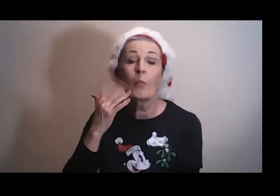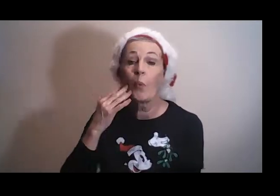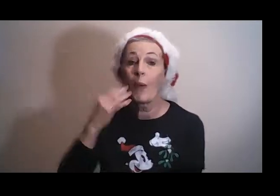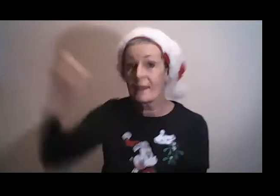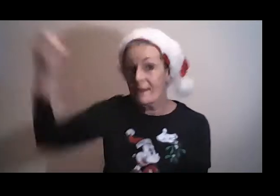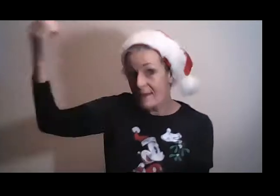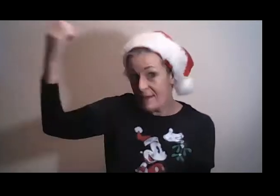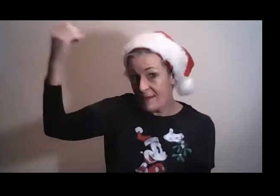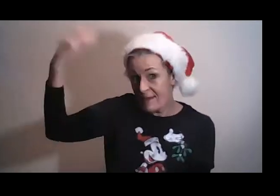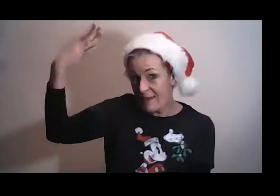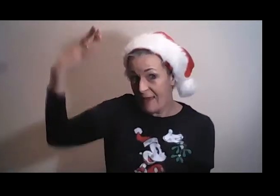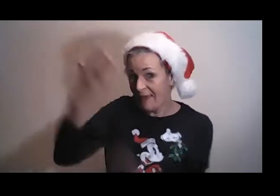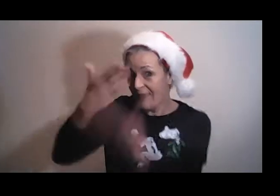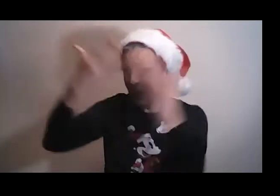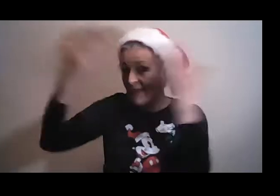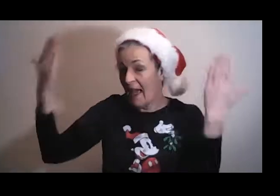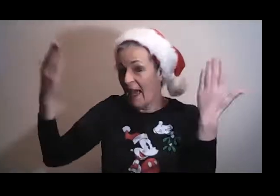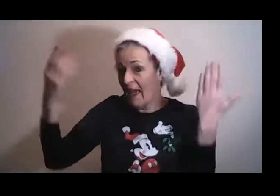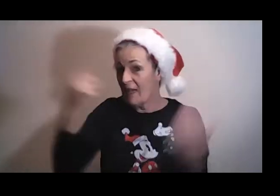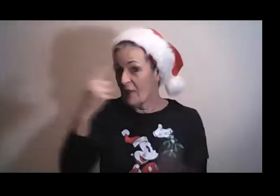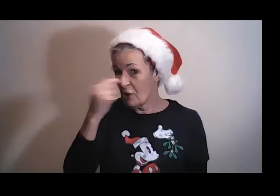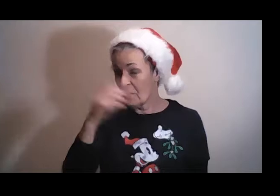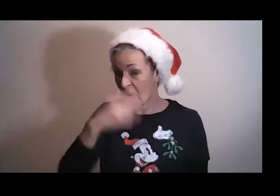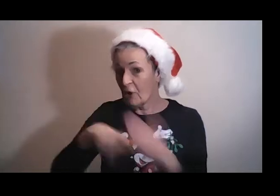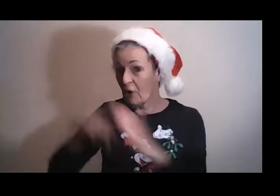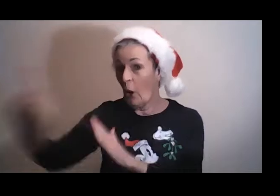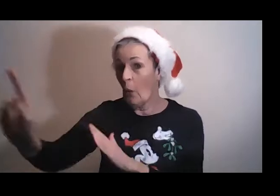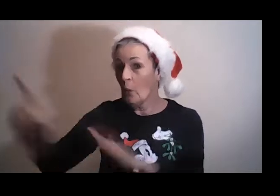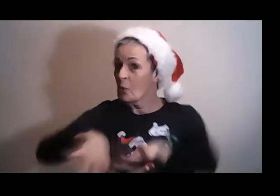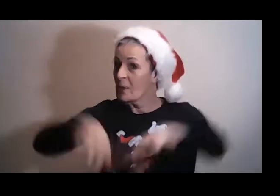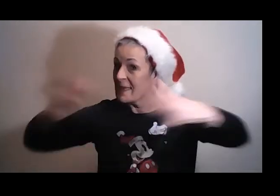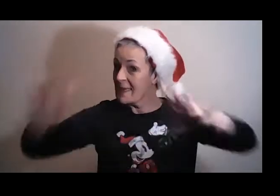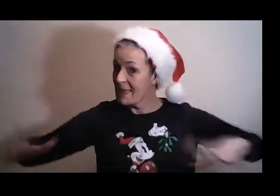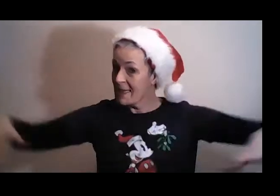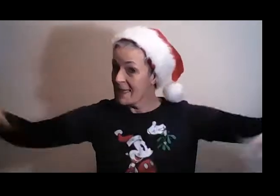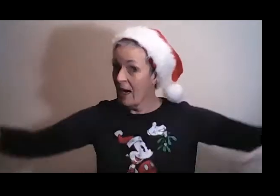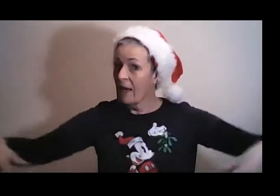can pretend to be a wave and make the same movement.